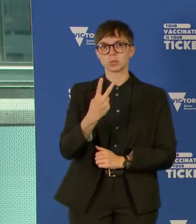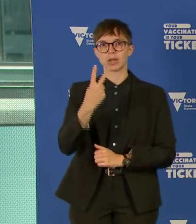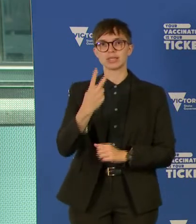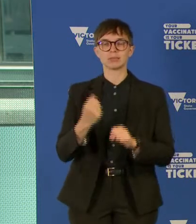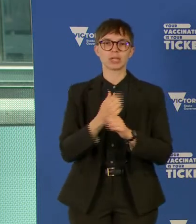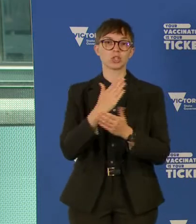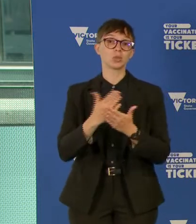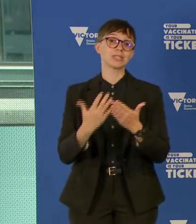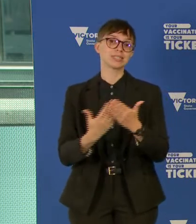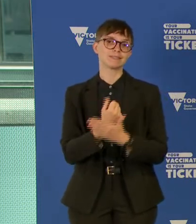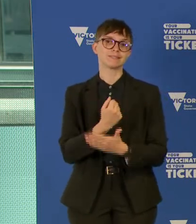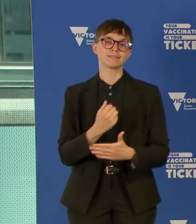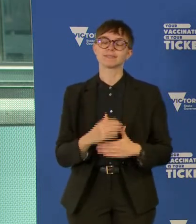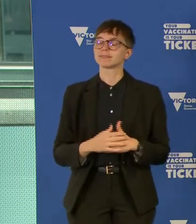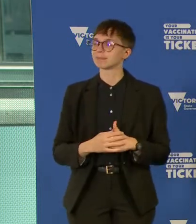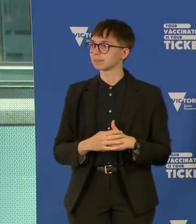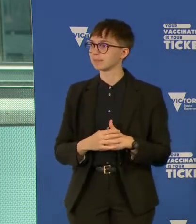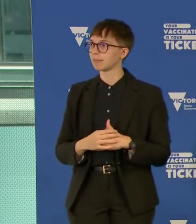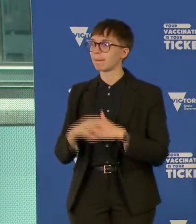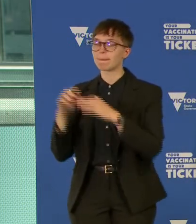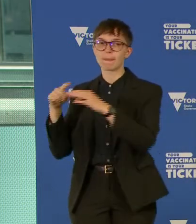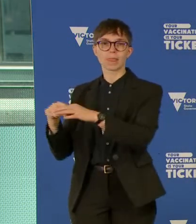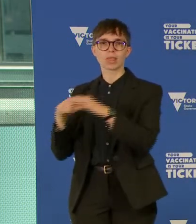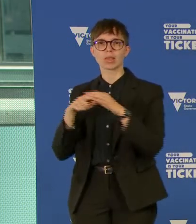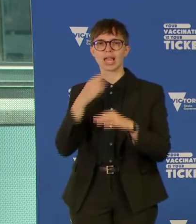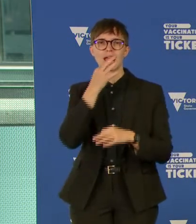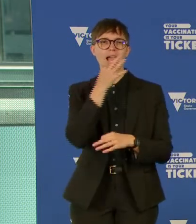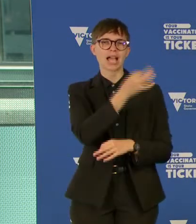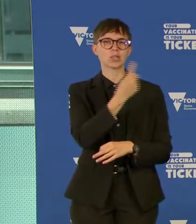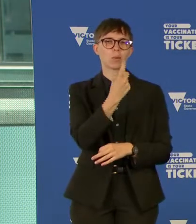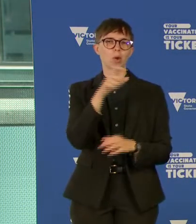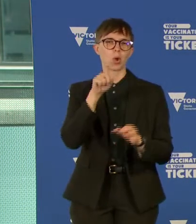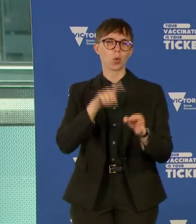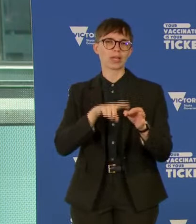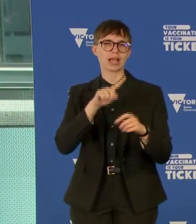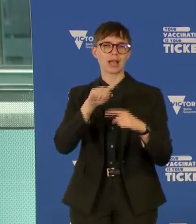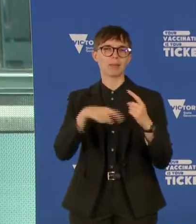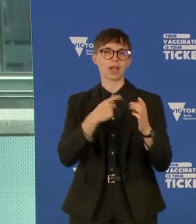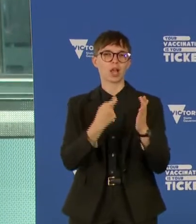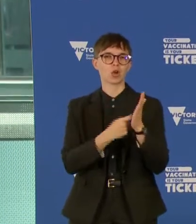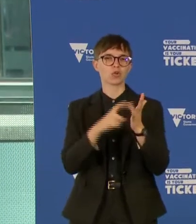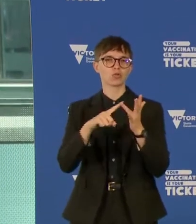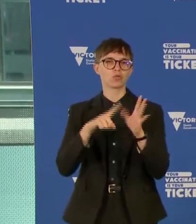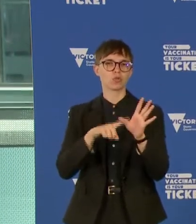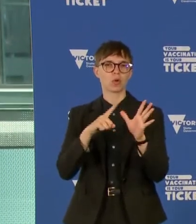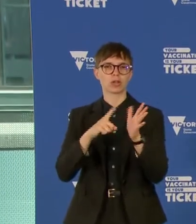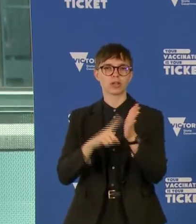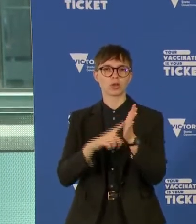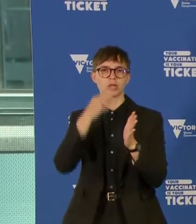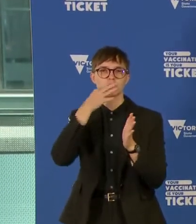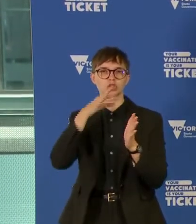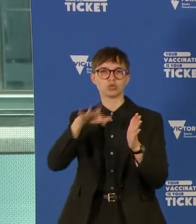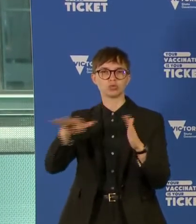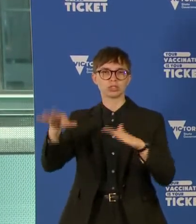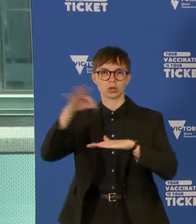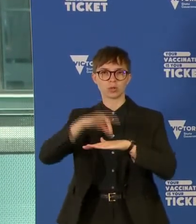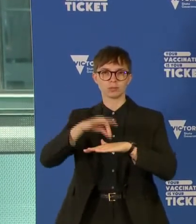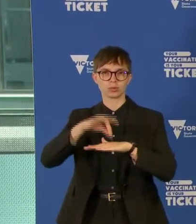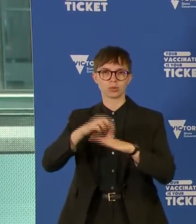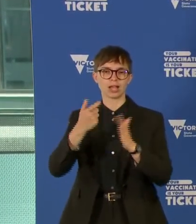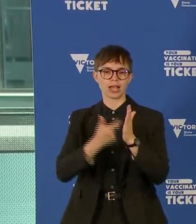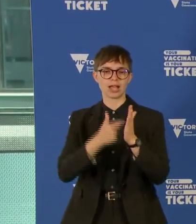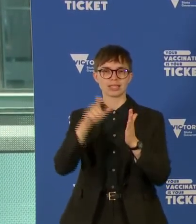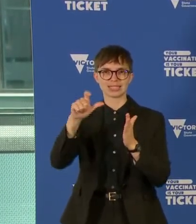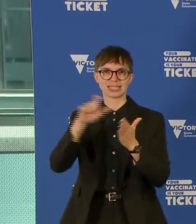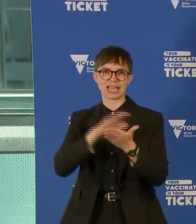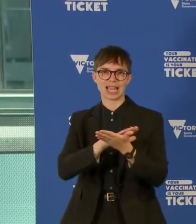possibility. Oh, if I have to ask another question about the Royal Children's Hospital. About the Royal Children's Hospital and the